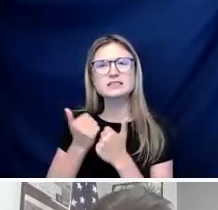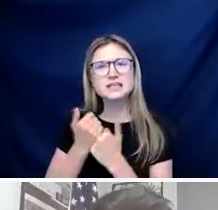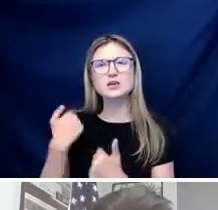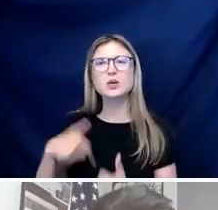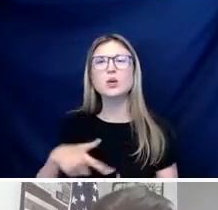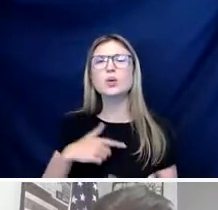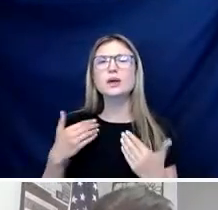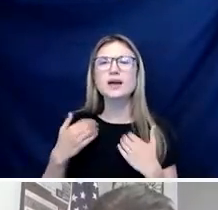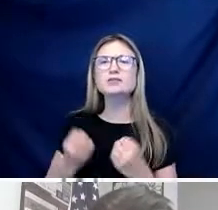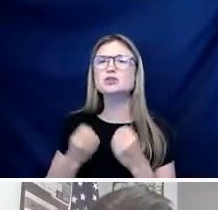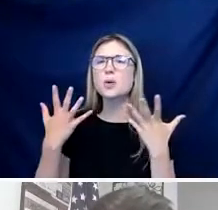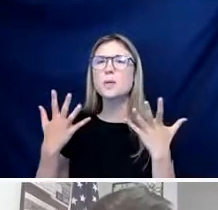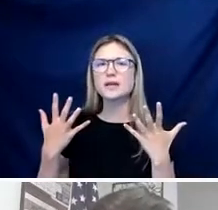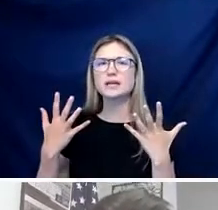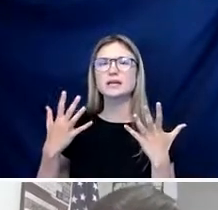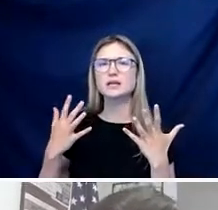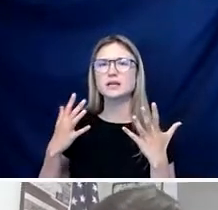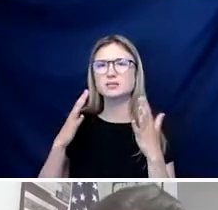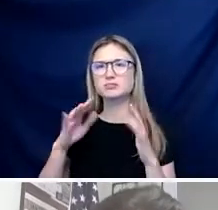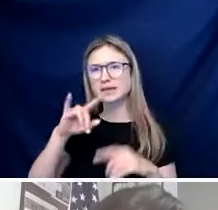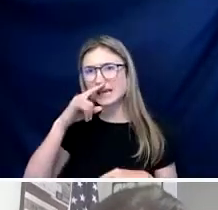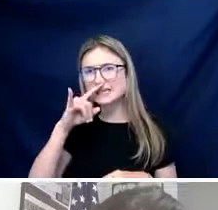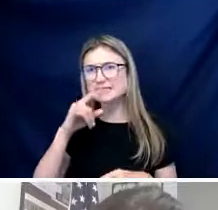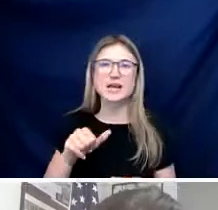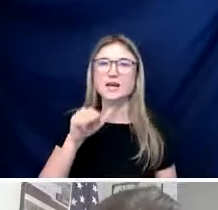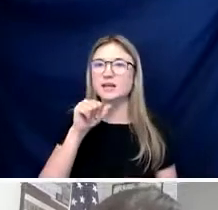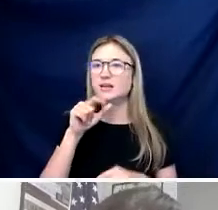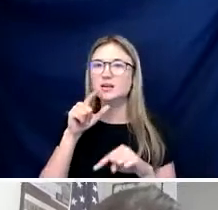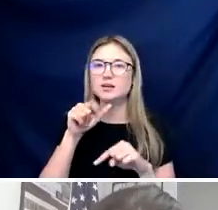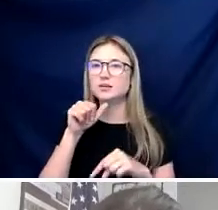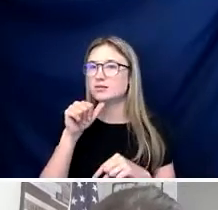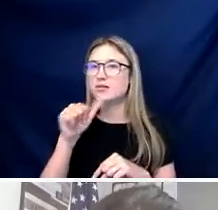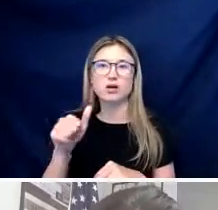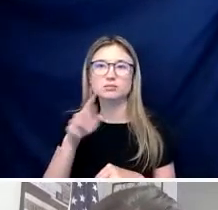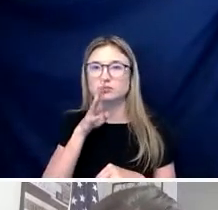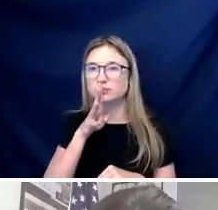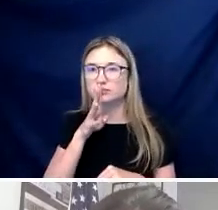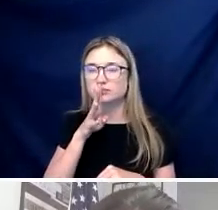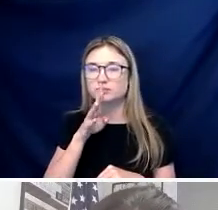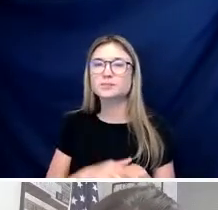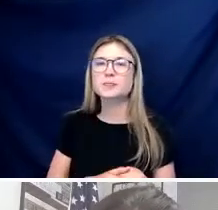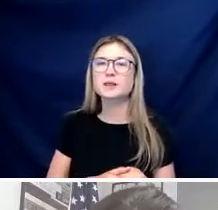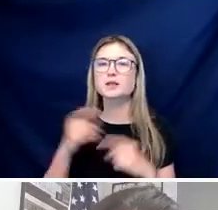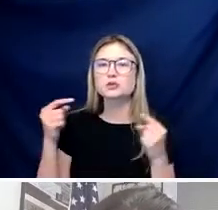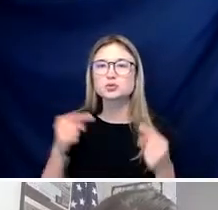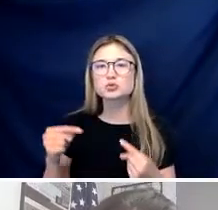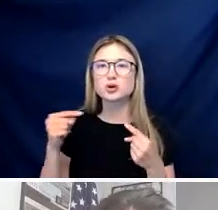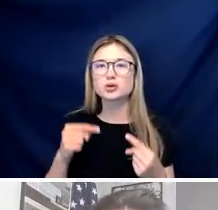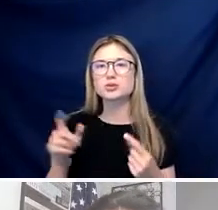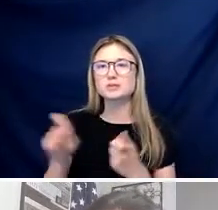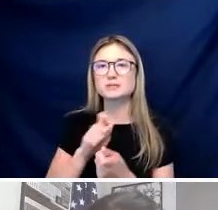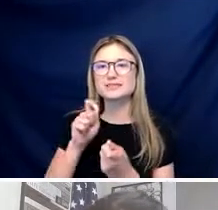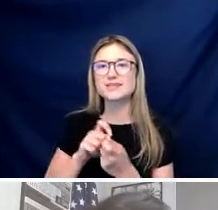are nonverbal and struggle. And in particular, I'm thinking of my sons,